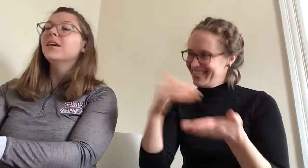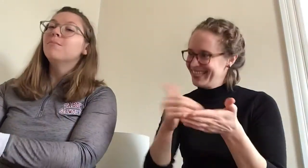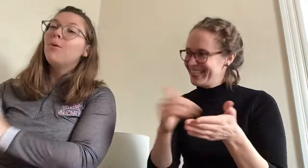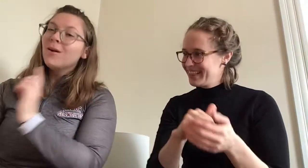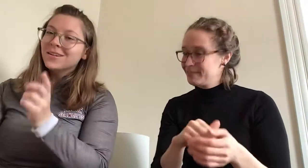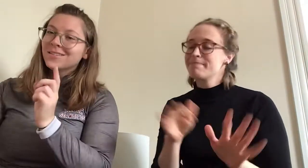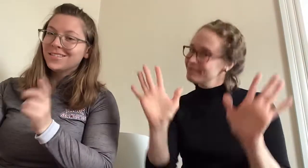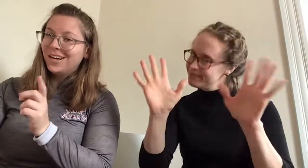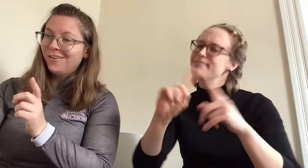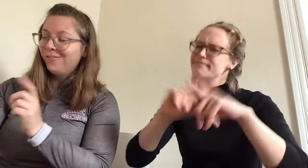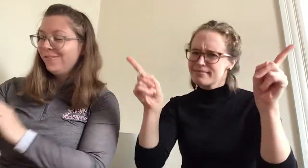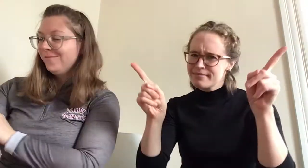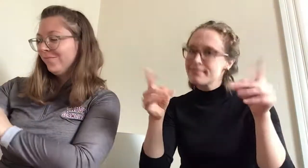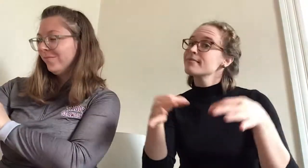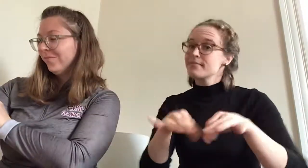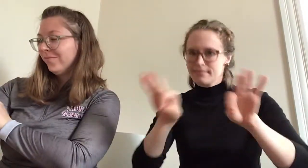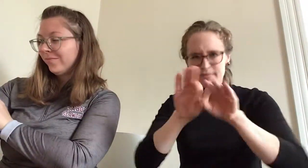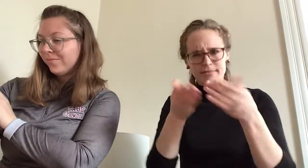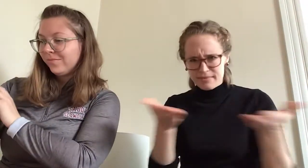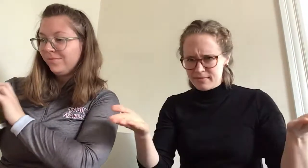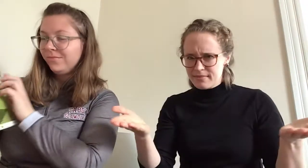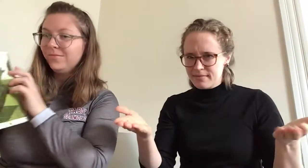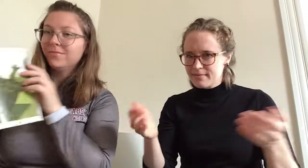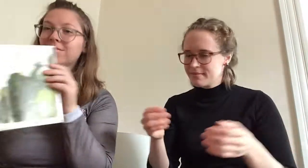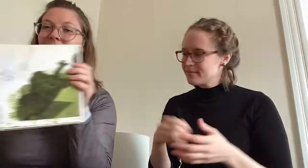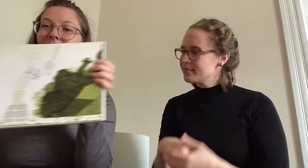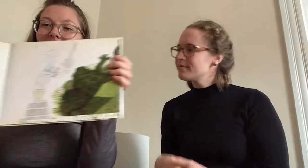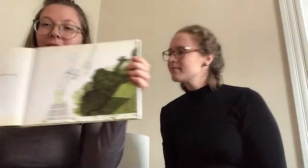But the important stuff,